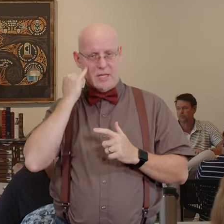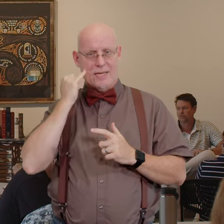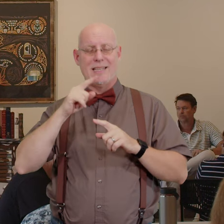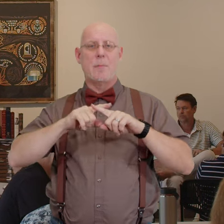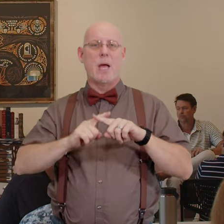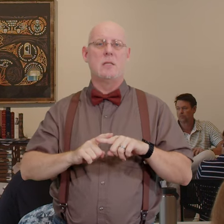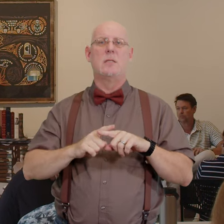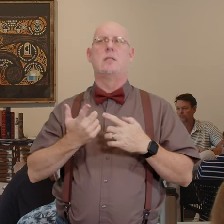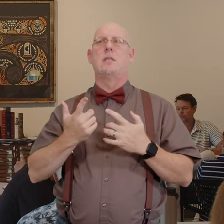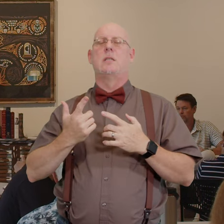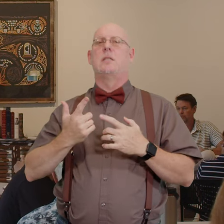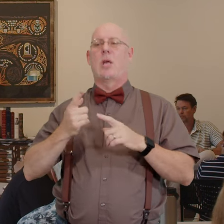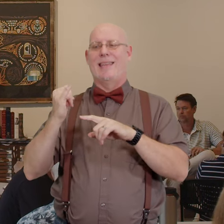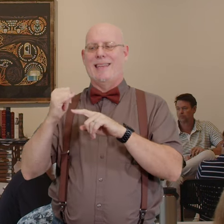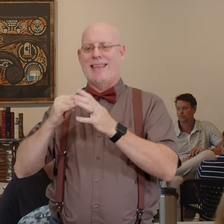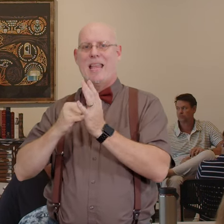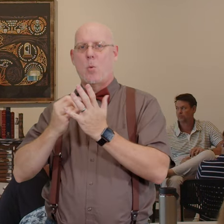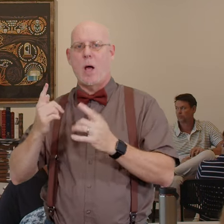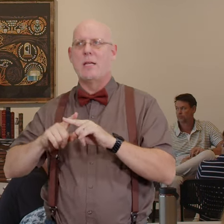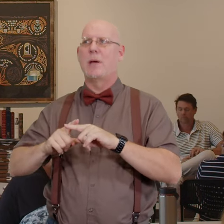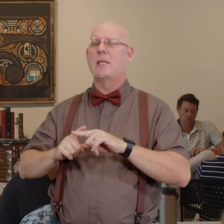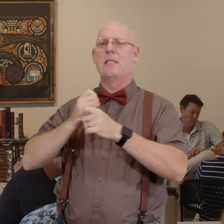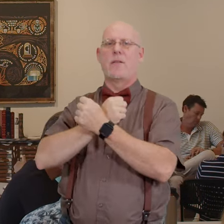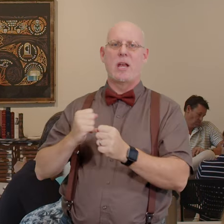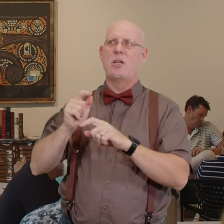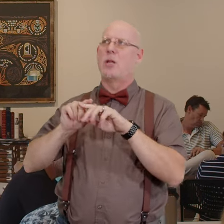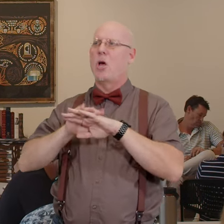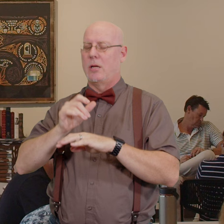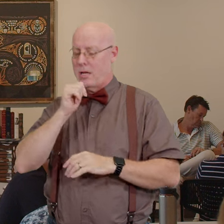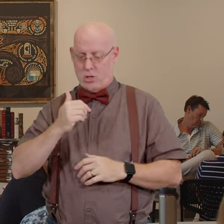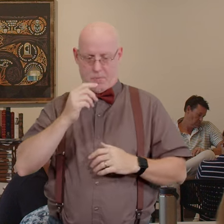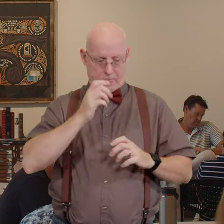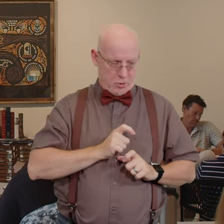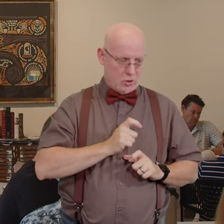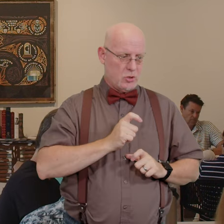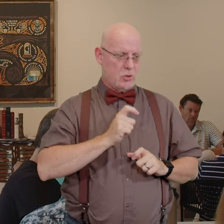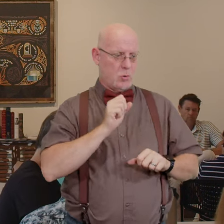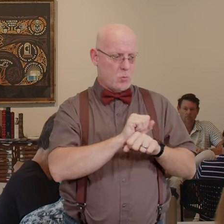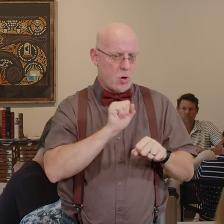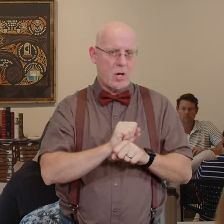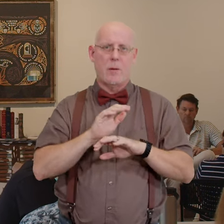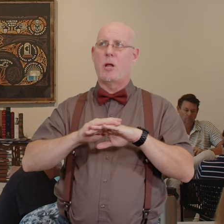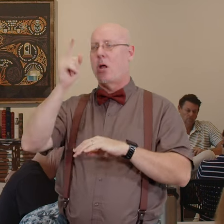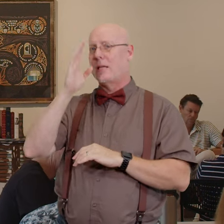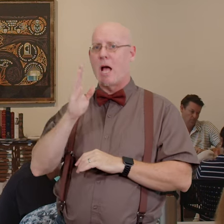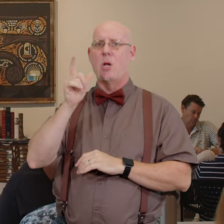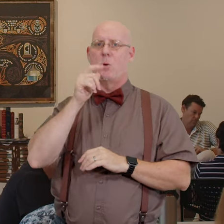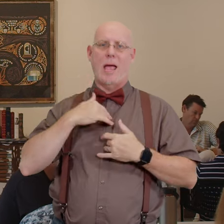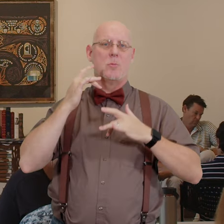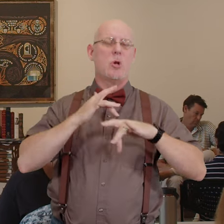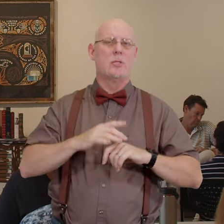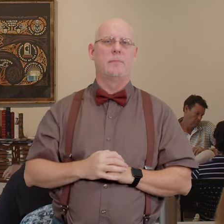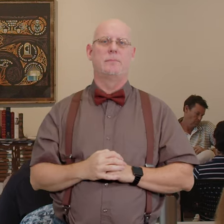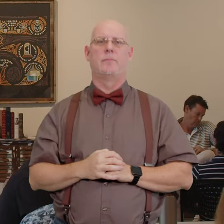it depends. What's it? Salvation. Standing with God. It depends not on human will or exertion, but on God